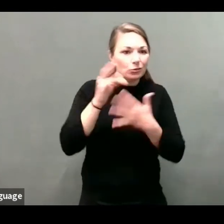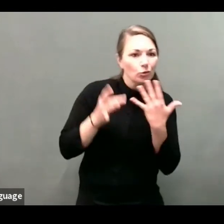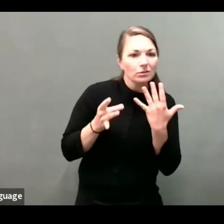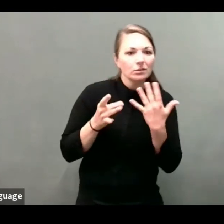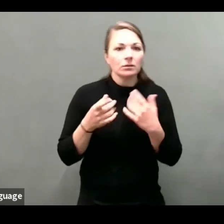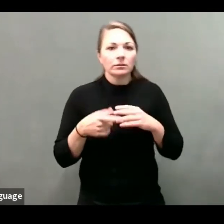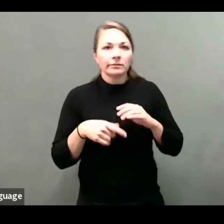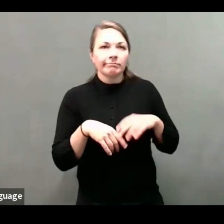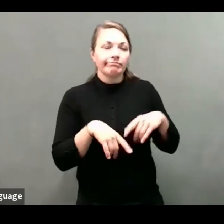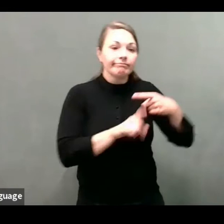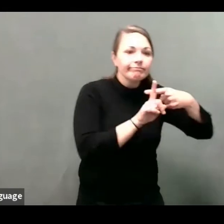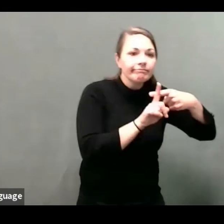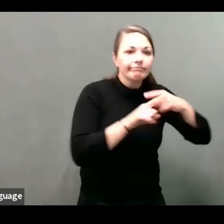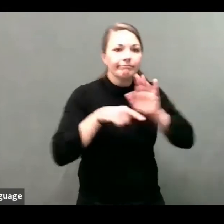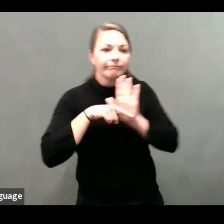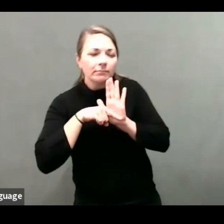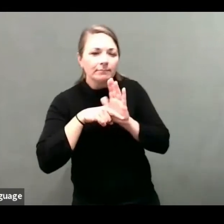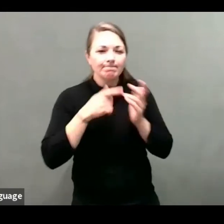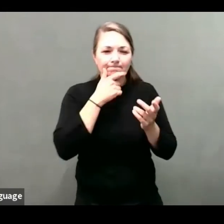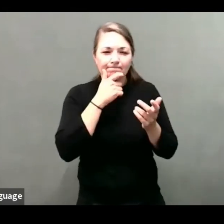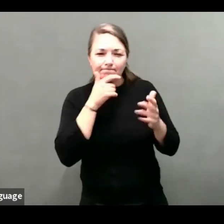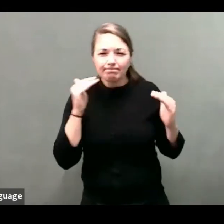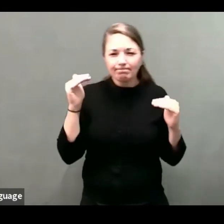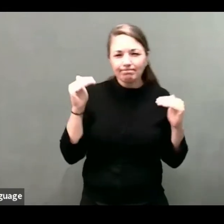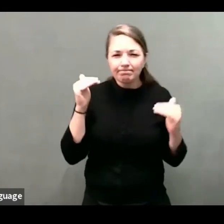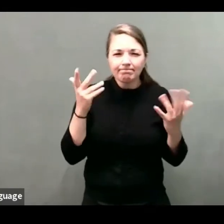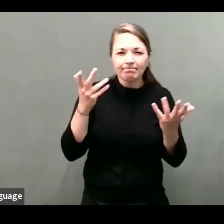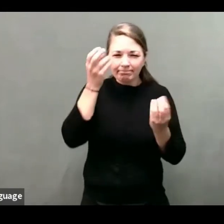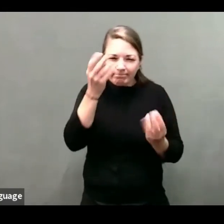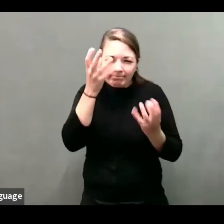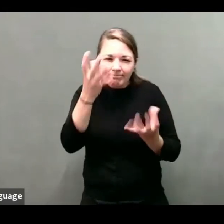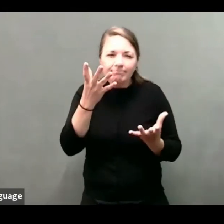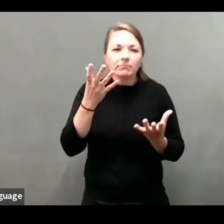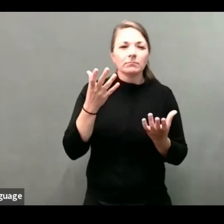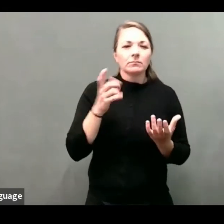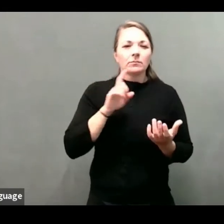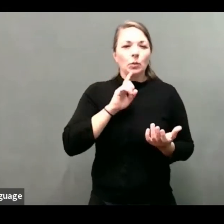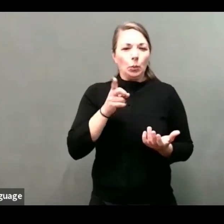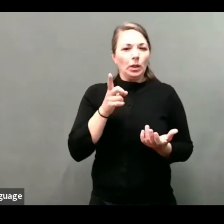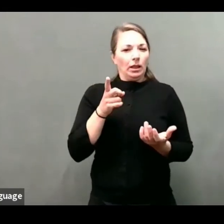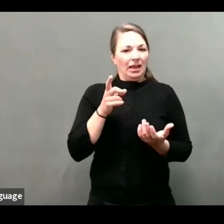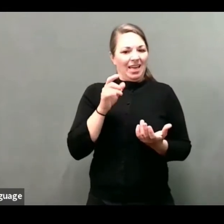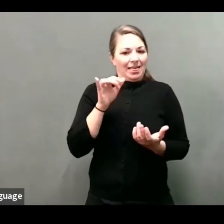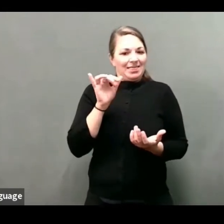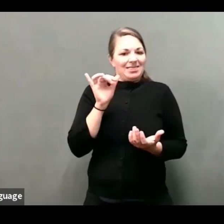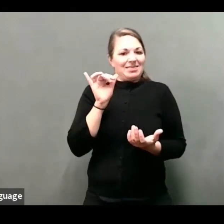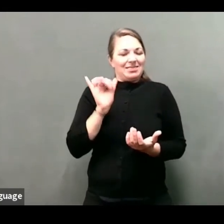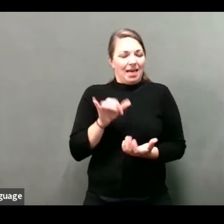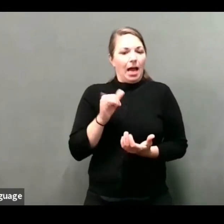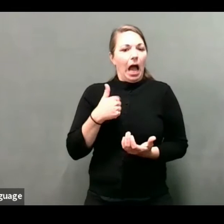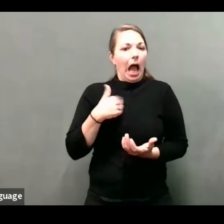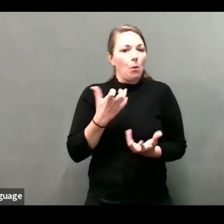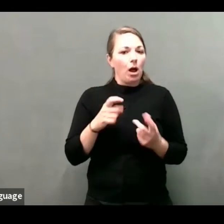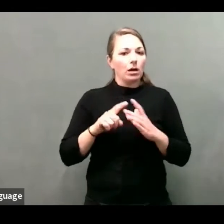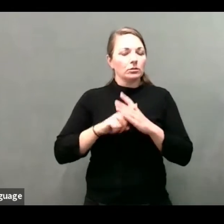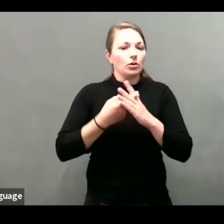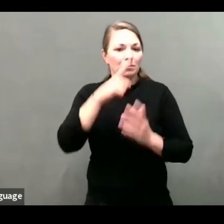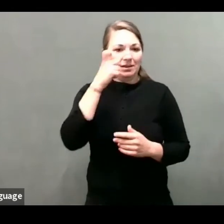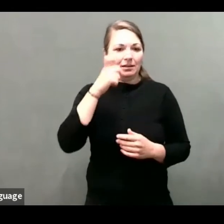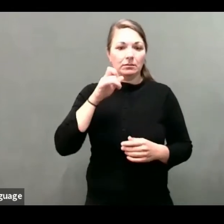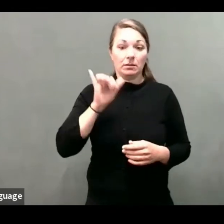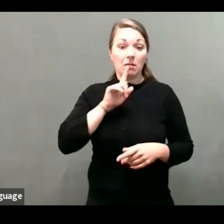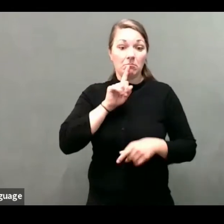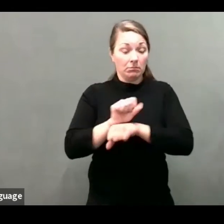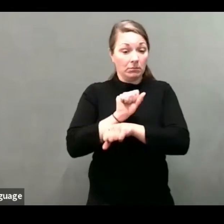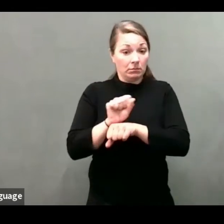and cons, and it's really just our job to follow their lead. And so this is something that I wanted to start with because it's true